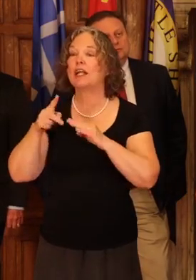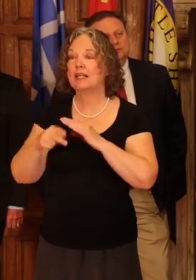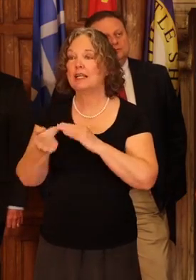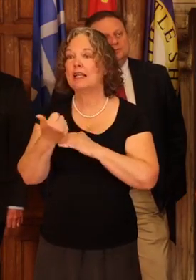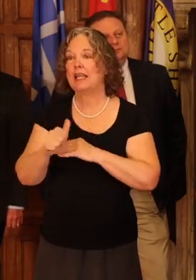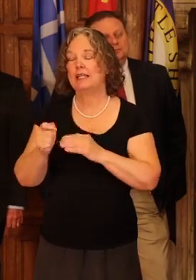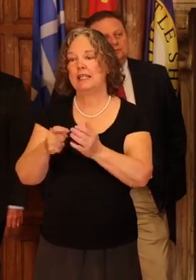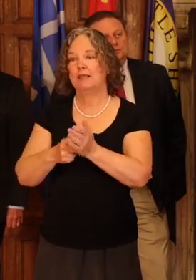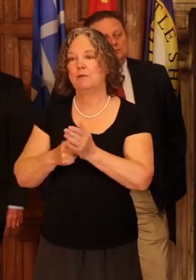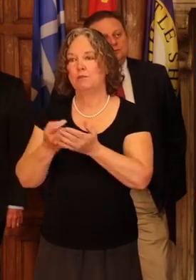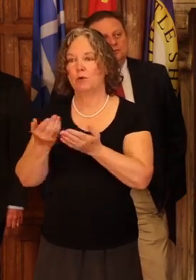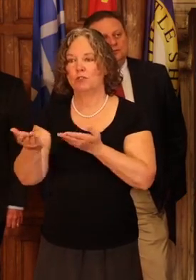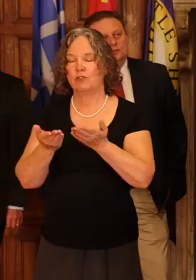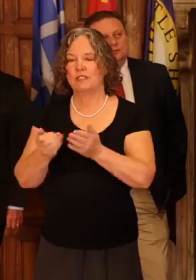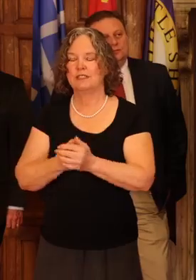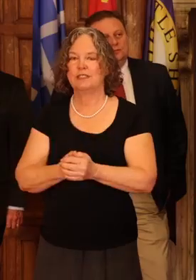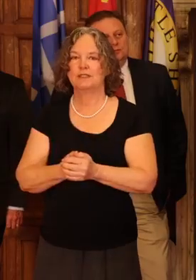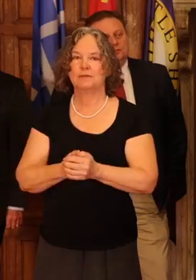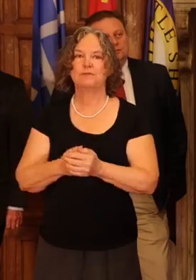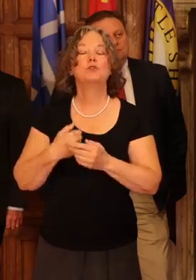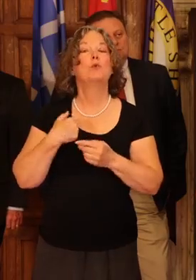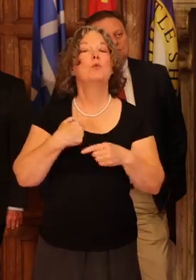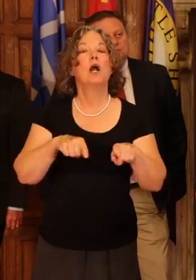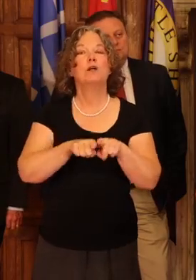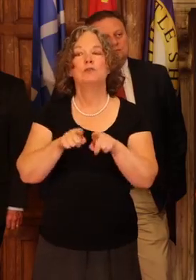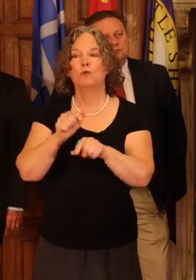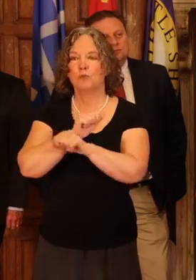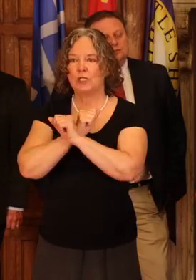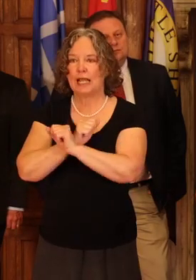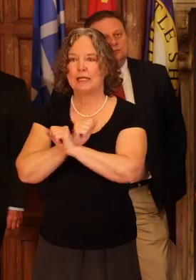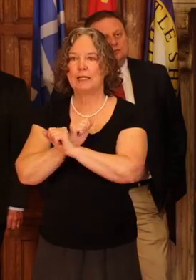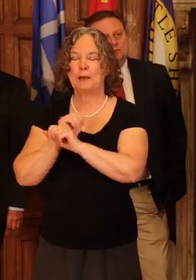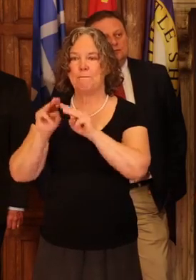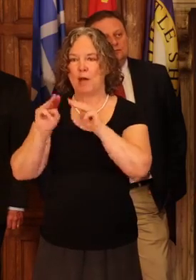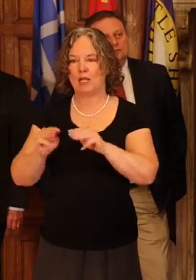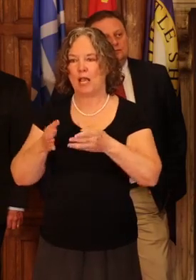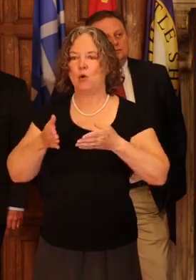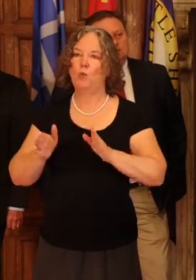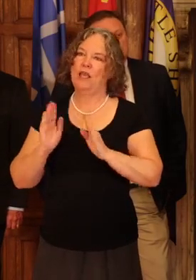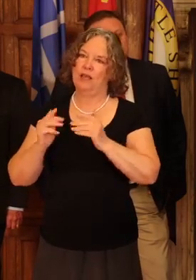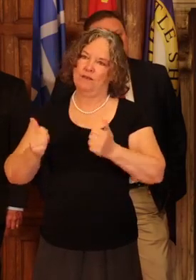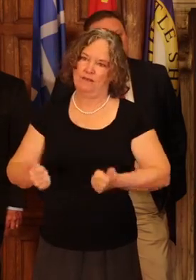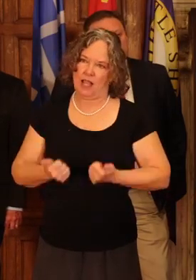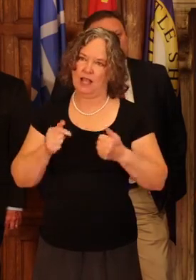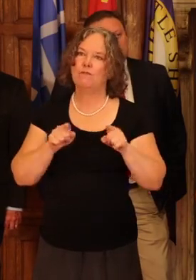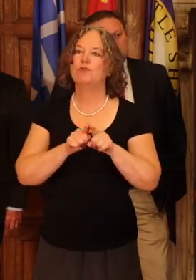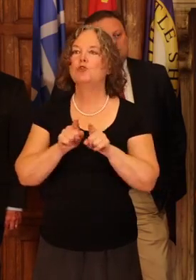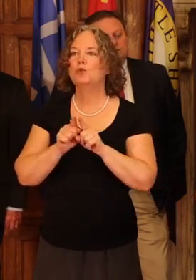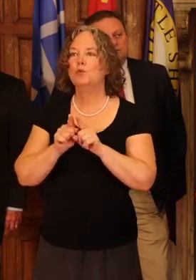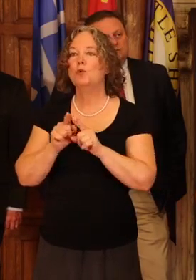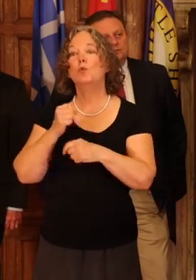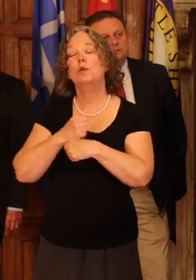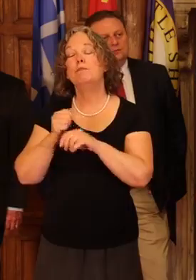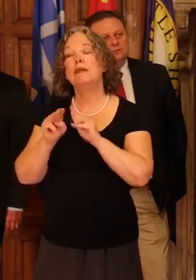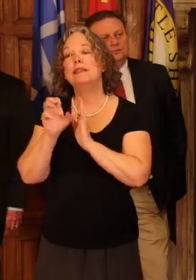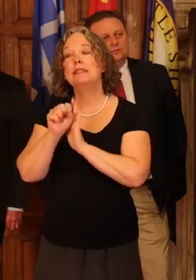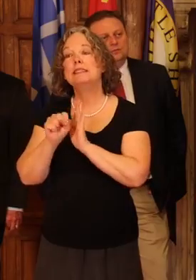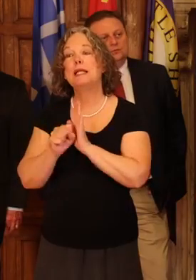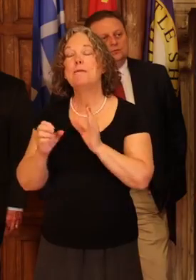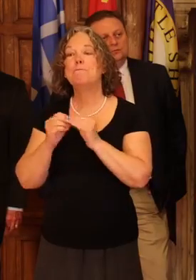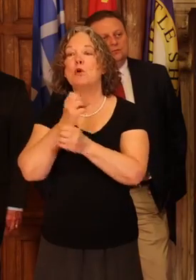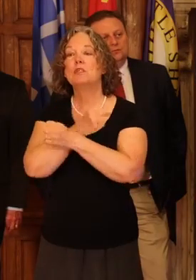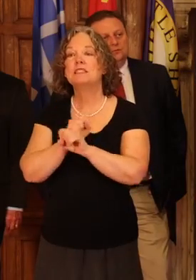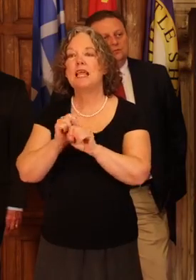and cents. We protected our Montana way of life as well. We made our state safer by banning